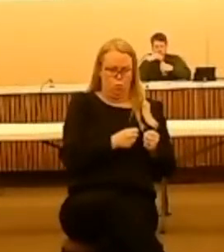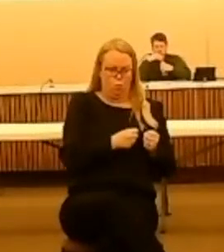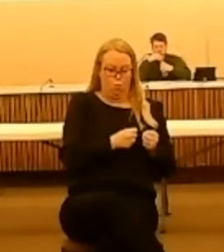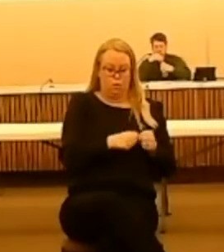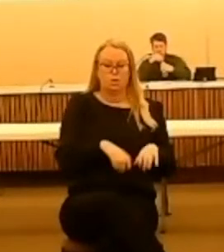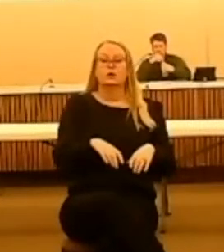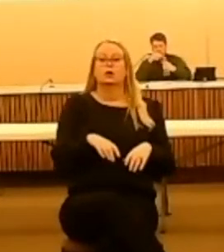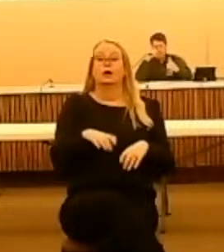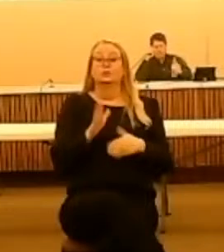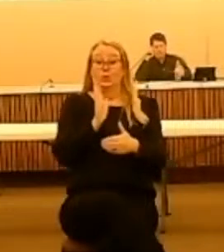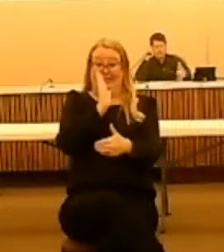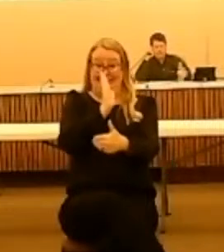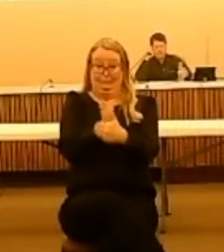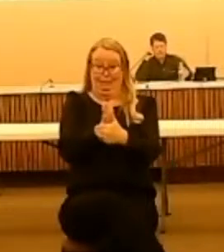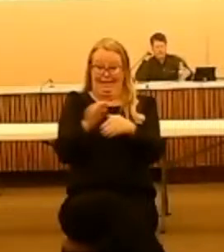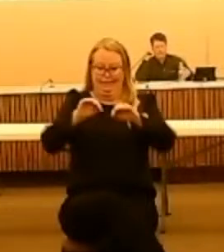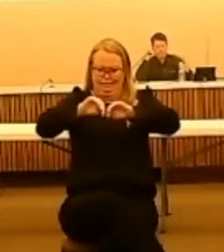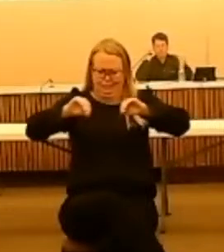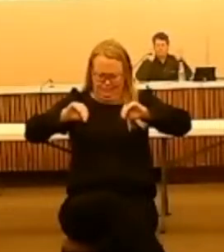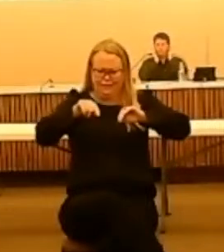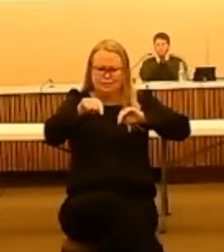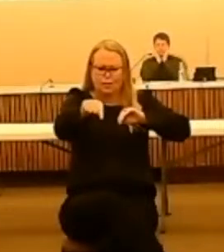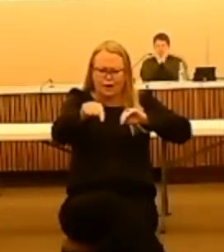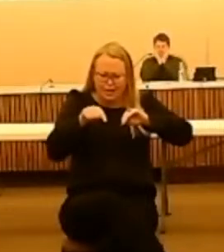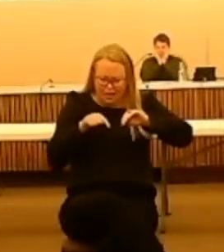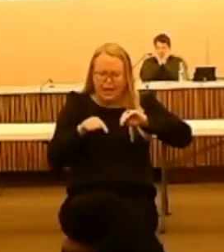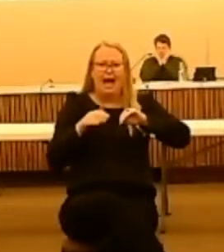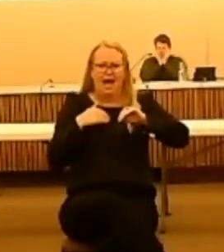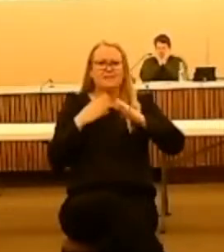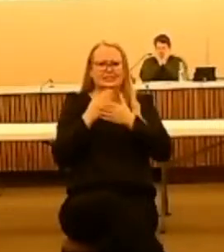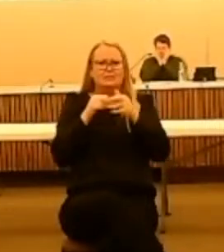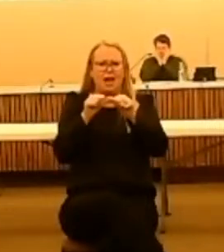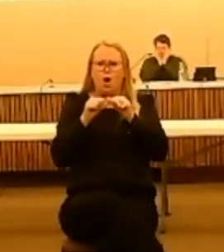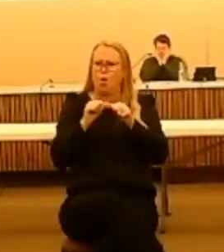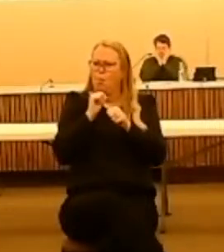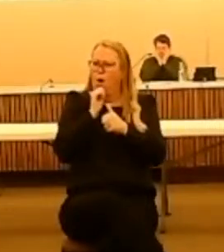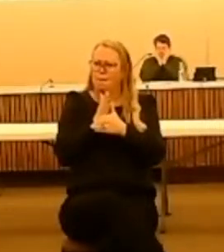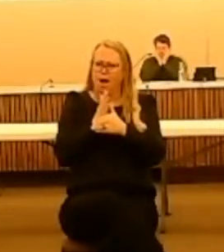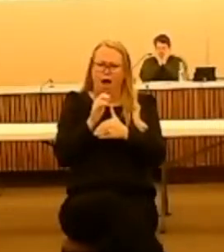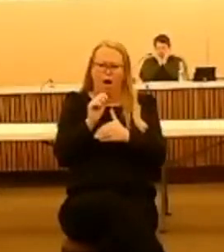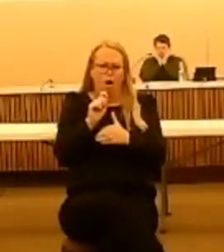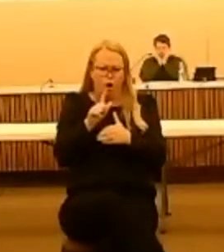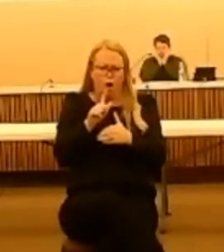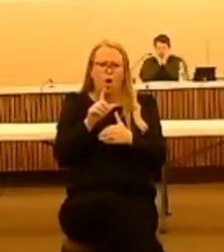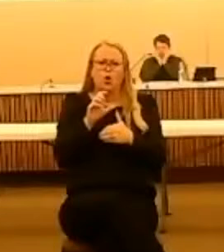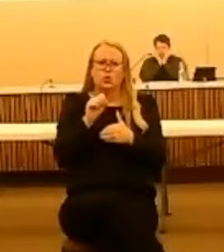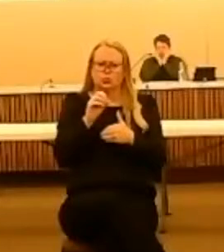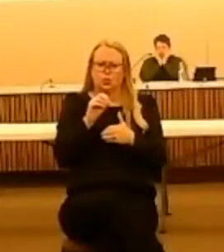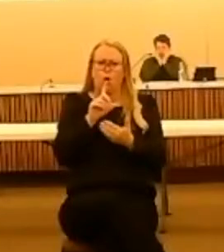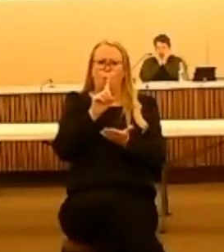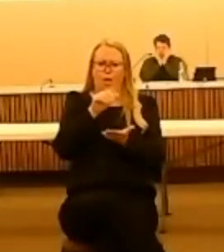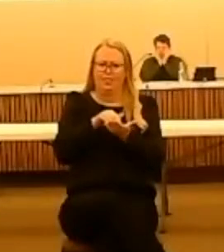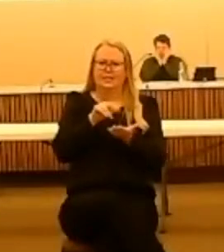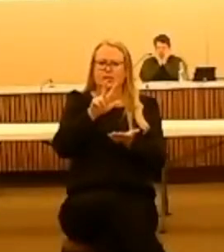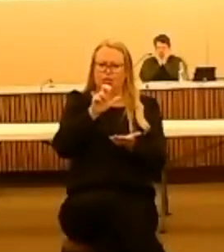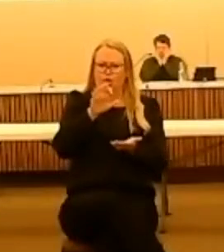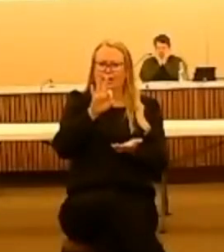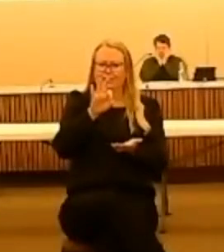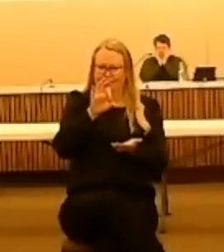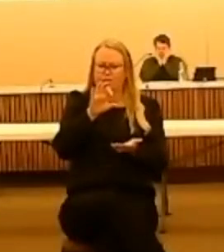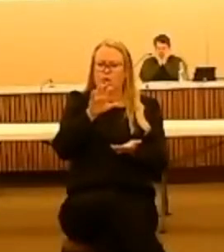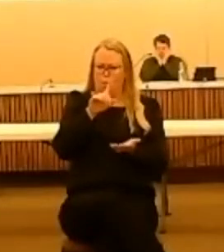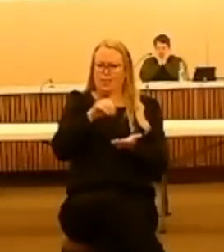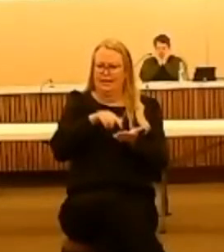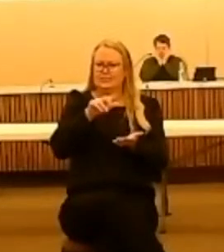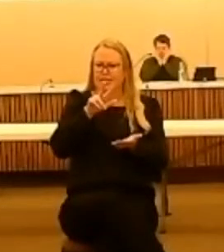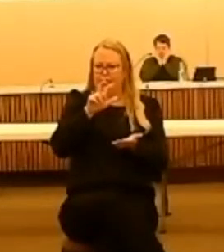2 that will remain undisturbed. And the applicant has agreed to basically designate that a no build